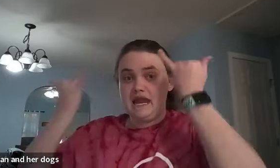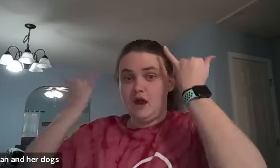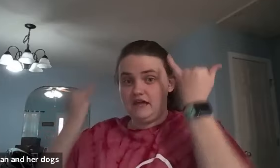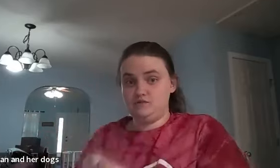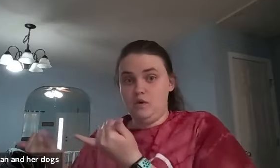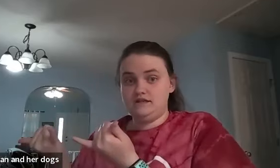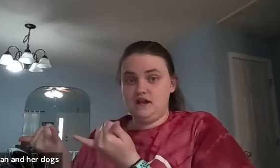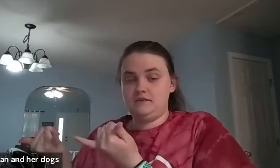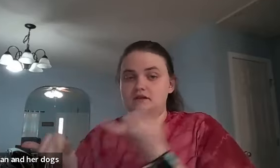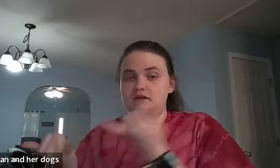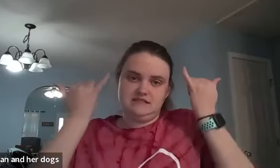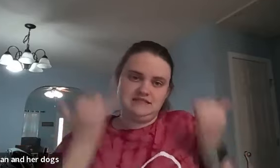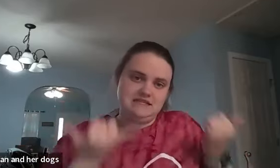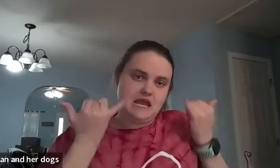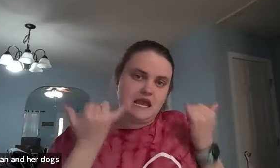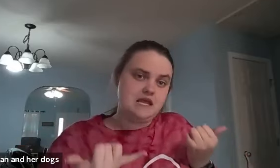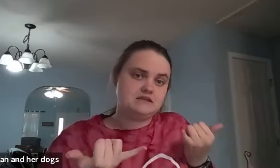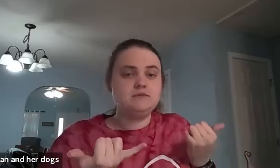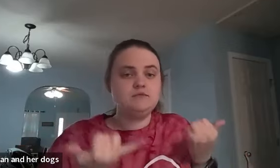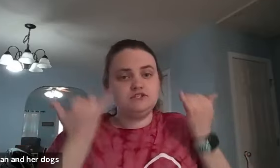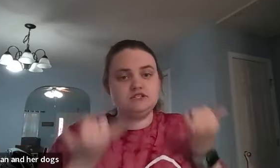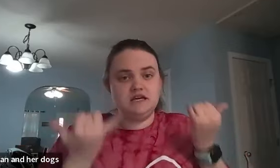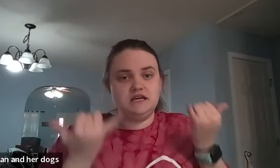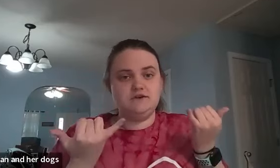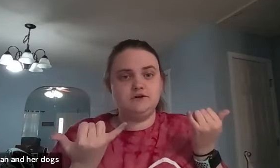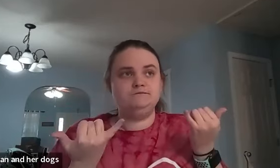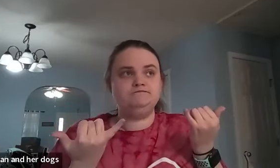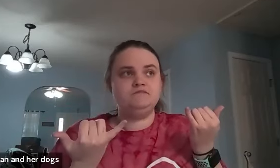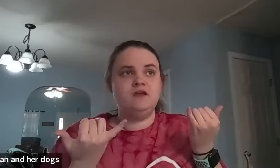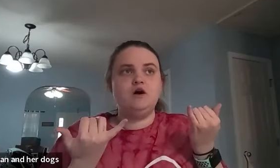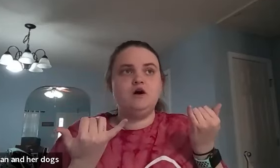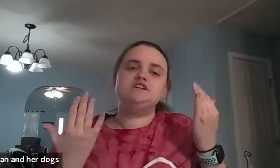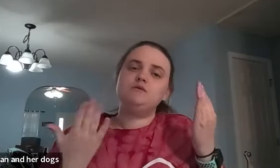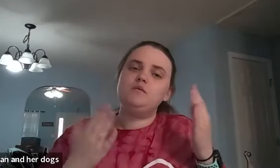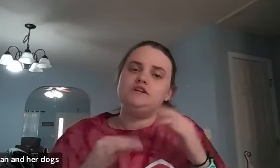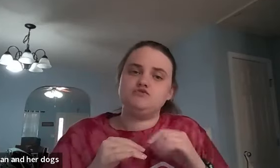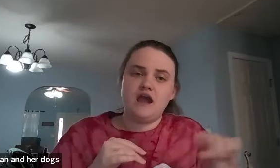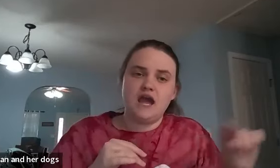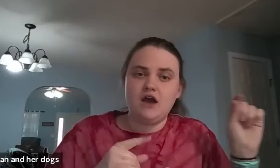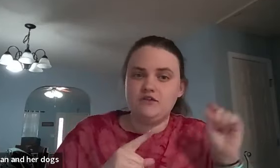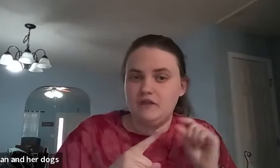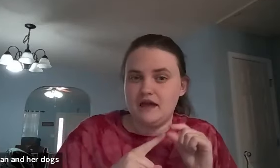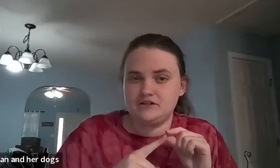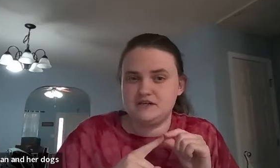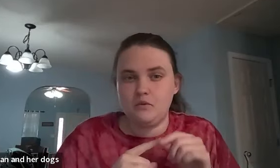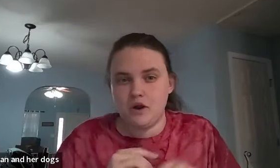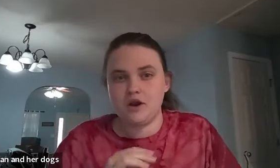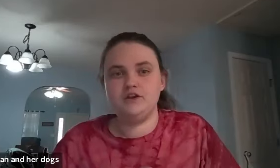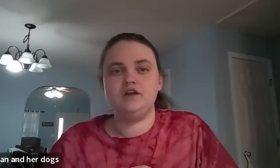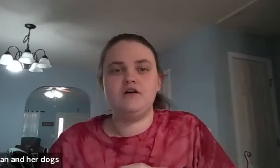now, that's one time. Today, some people will just, like, if you're almost like, you know, when we drag out the letters in a word, you know, if